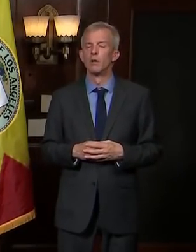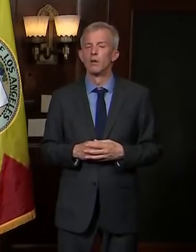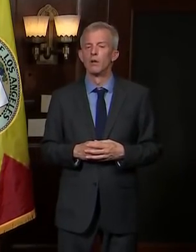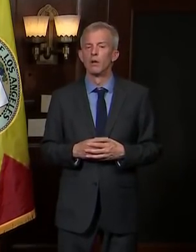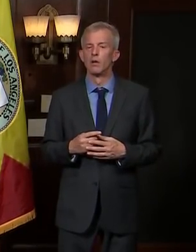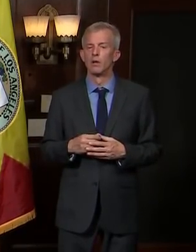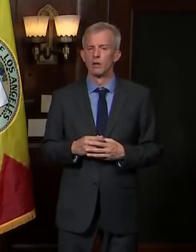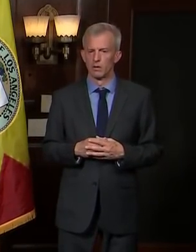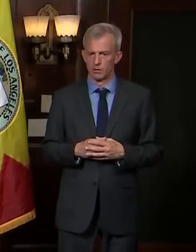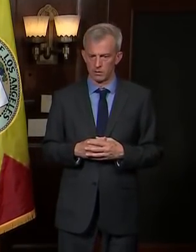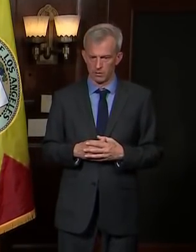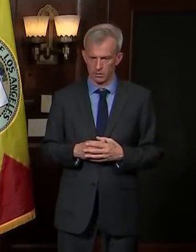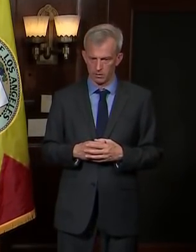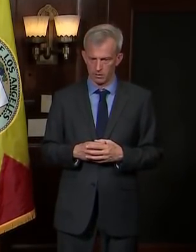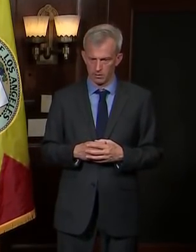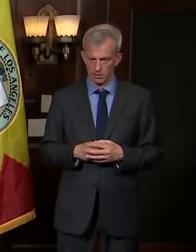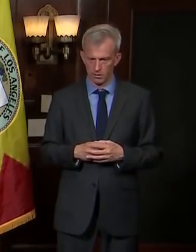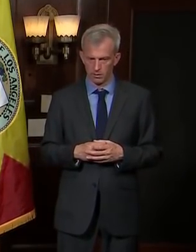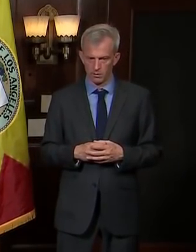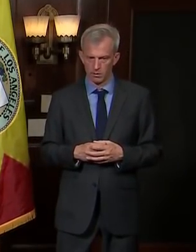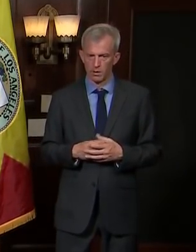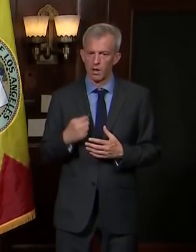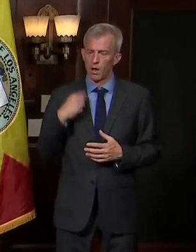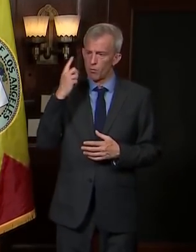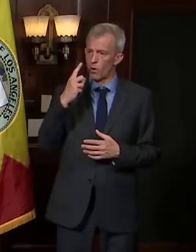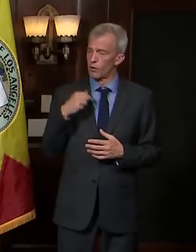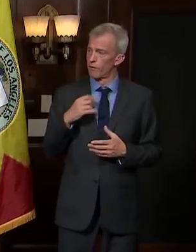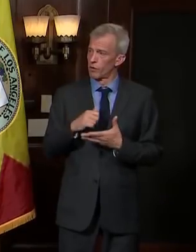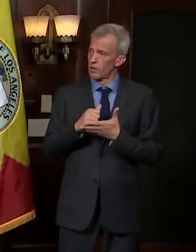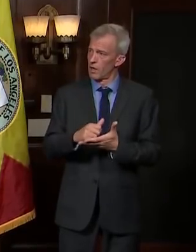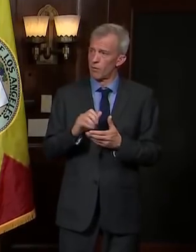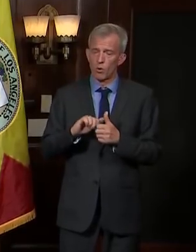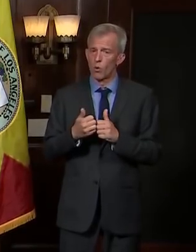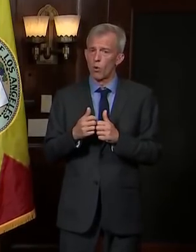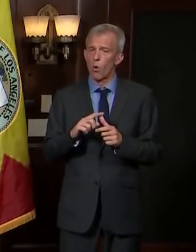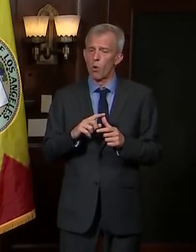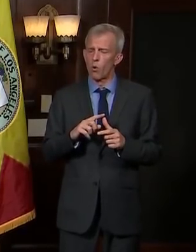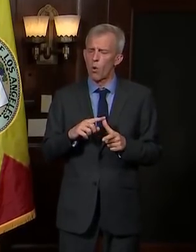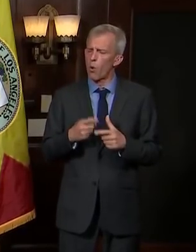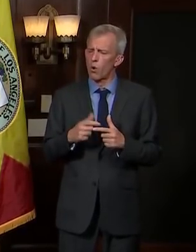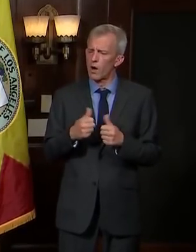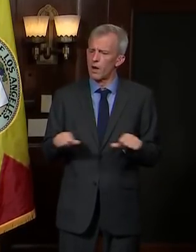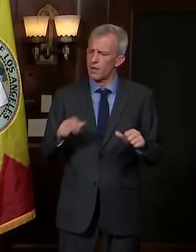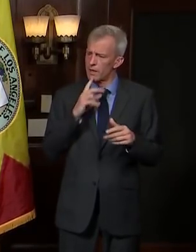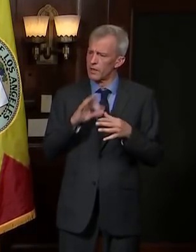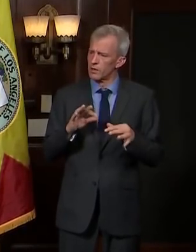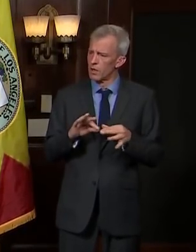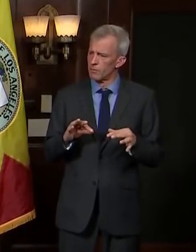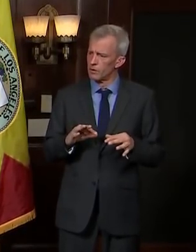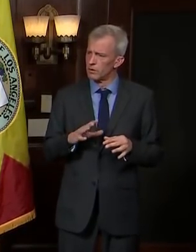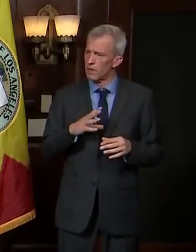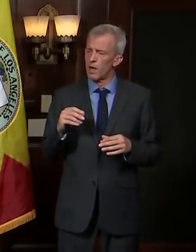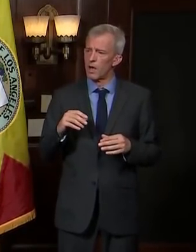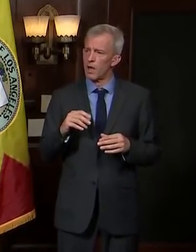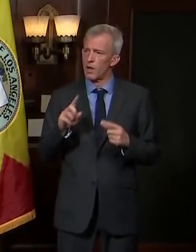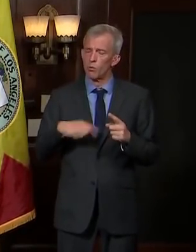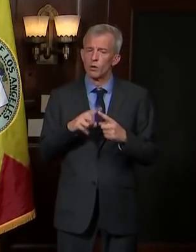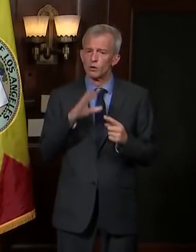them or if you had any comment on that. Absolutely. And as far as testing with UCLA Health, how